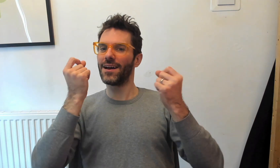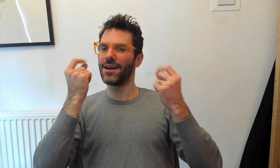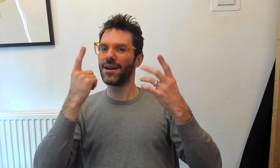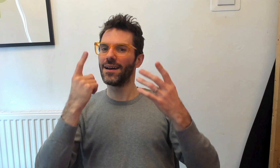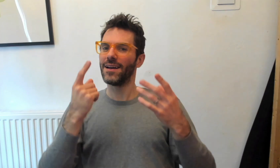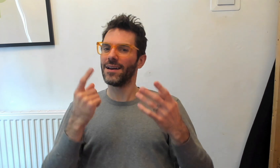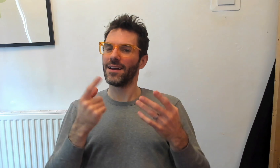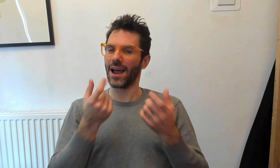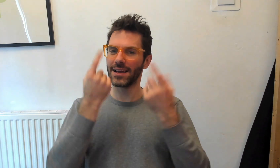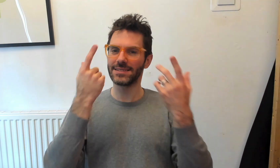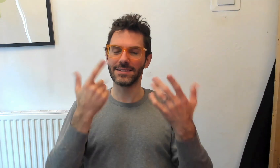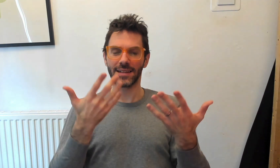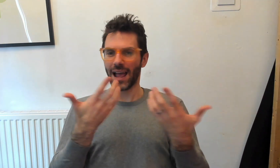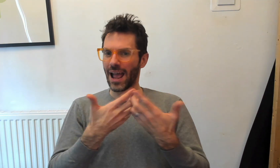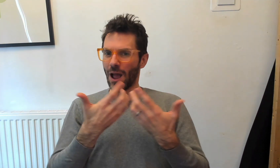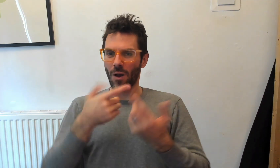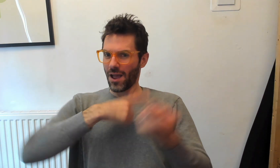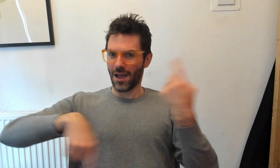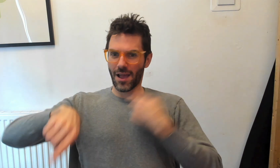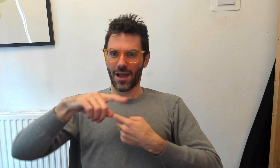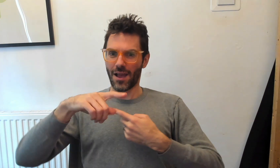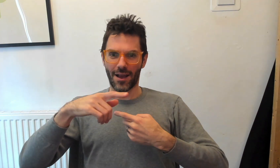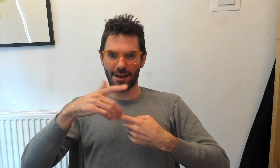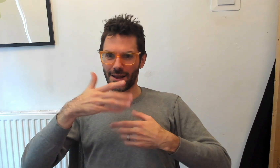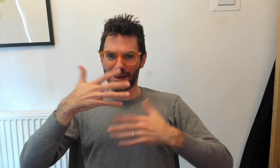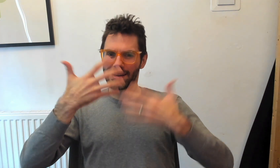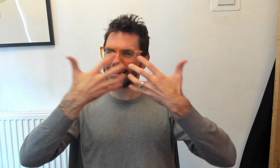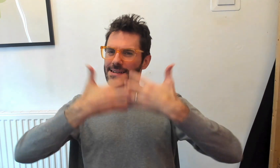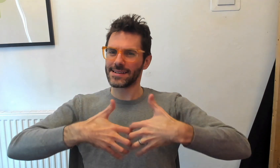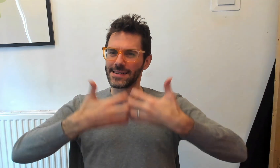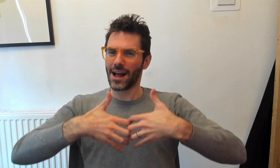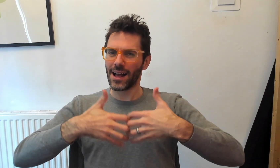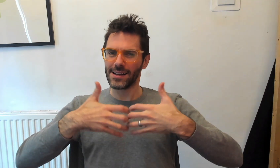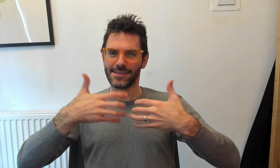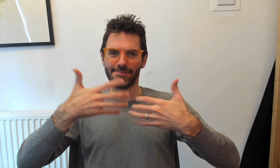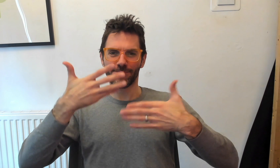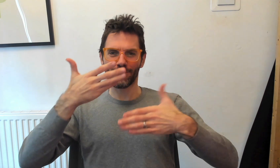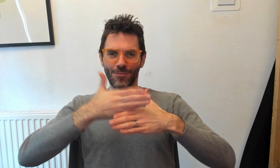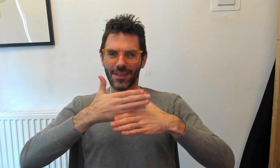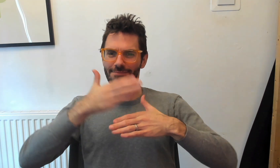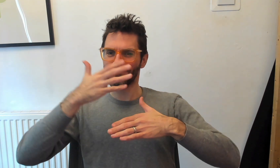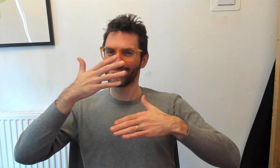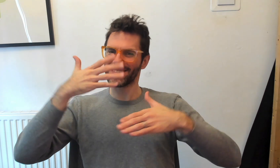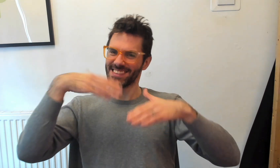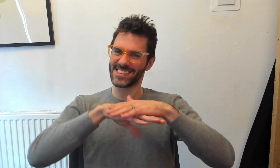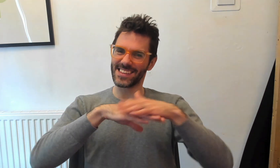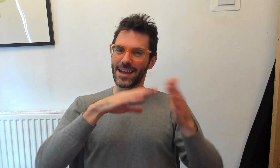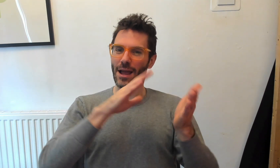this area and explain how the engineers work in